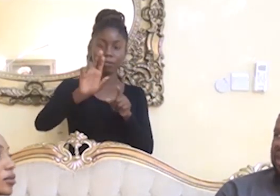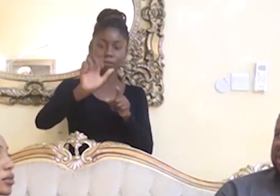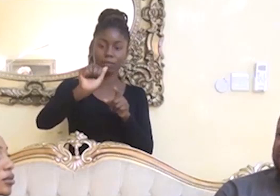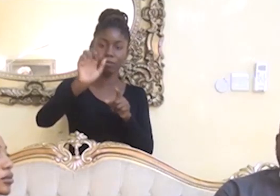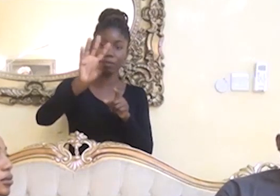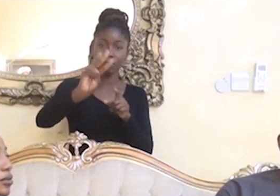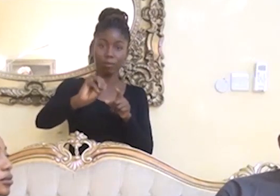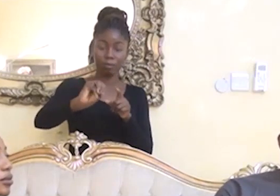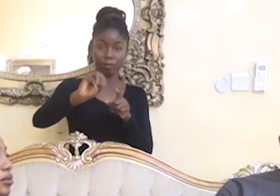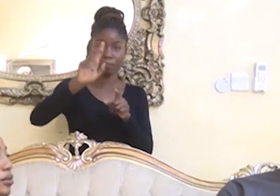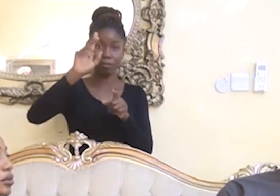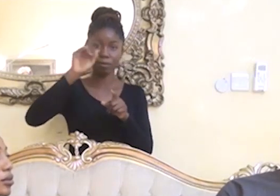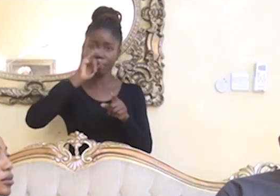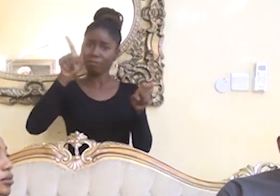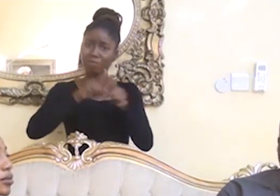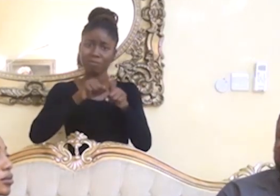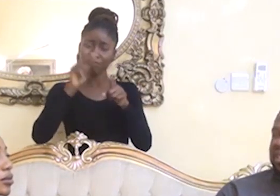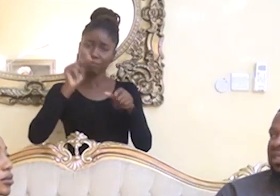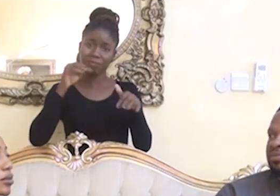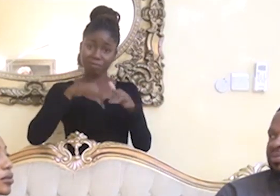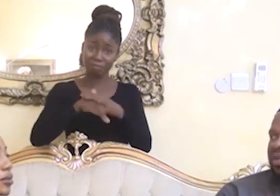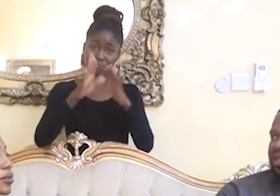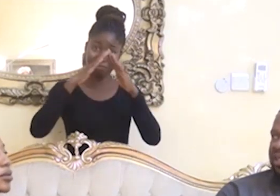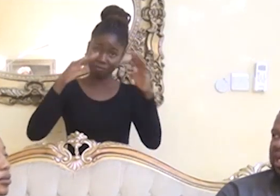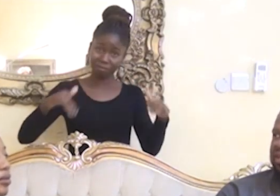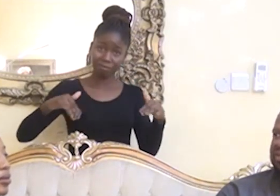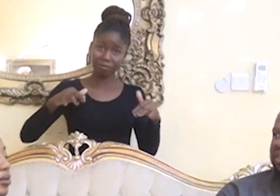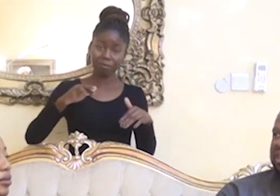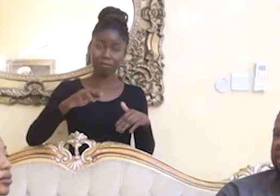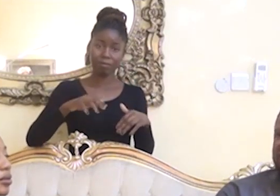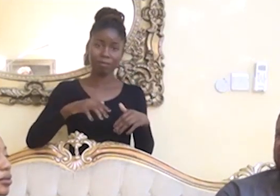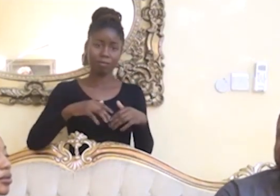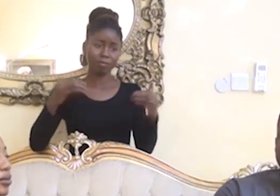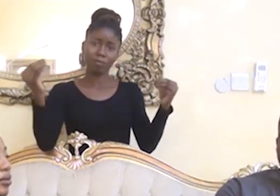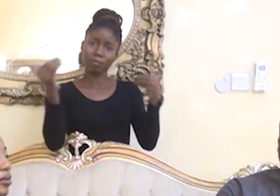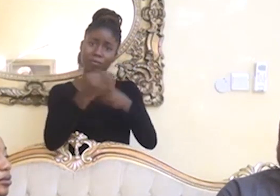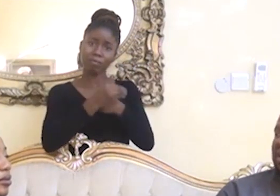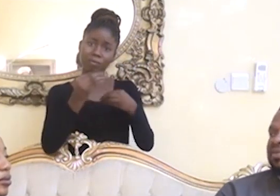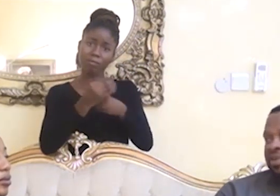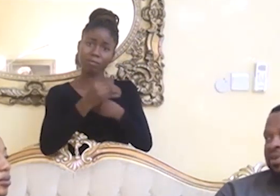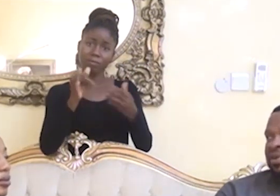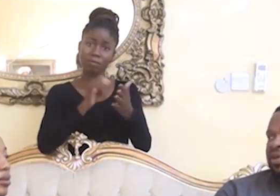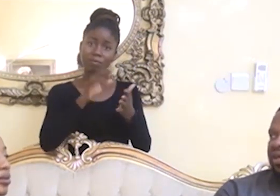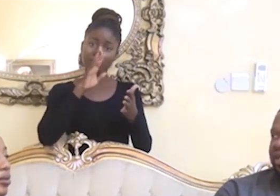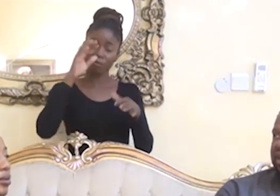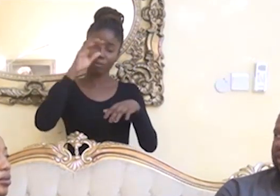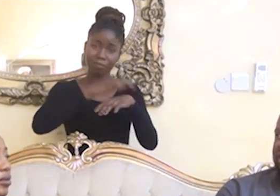also needed in the house, residential places and offices that are on the ground